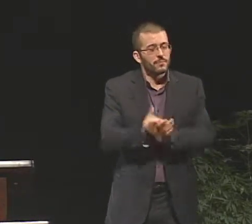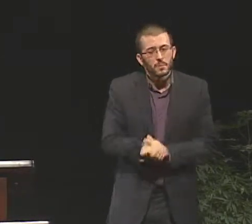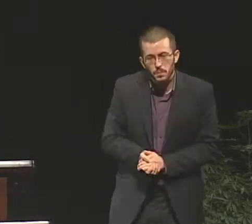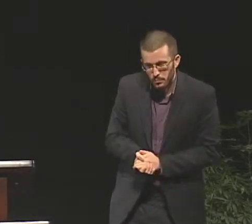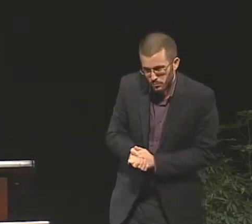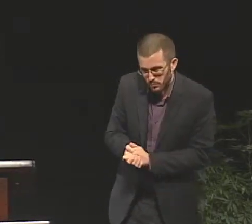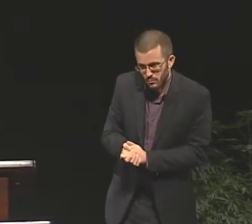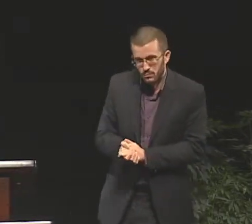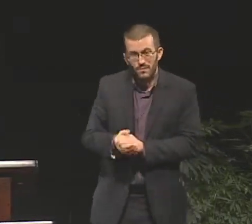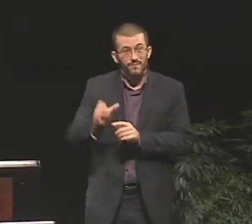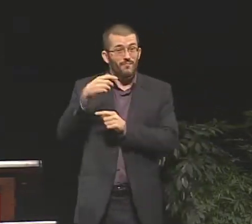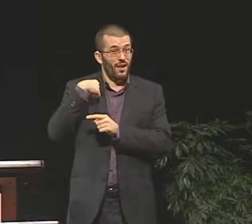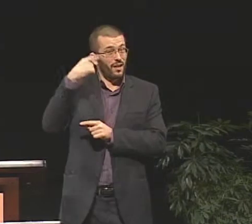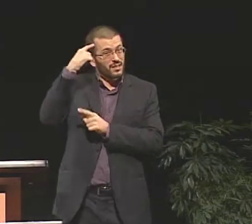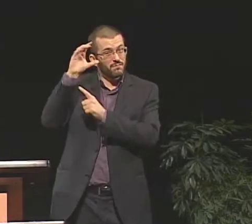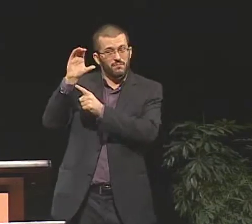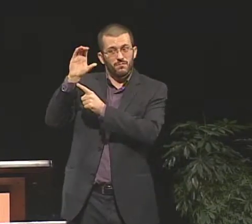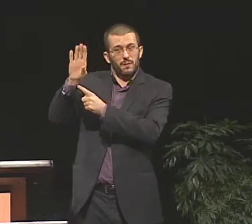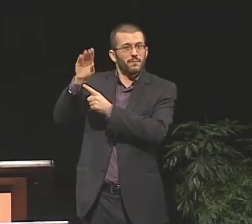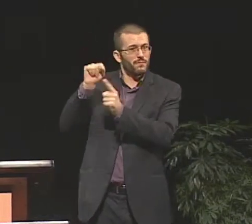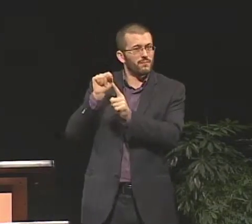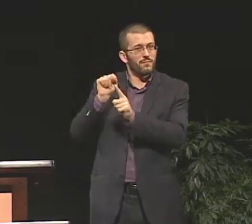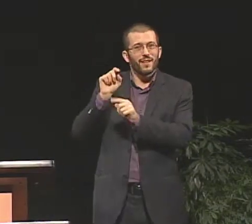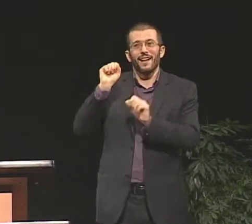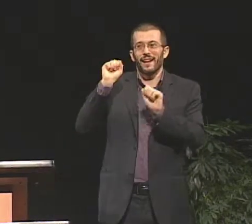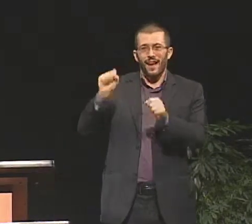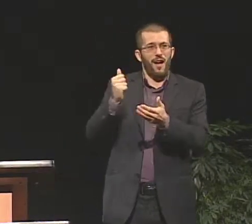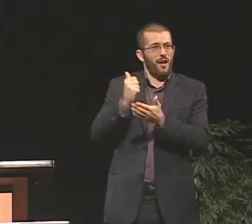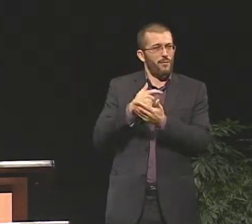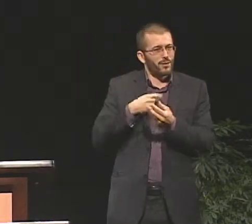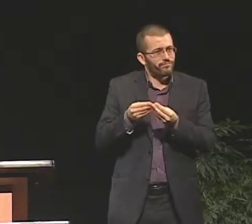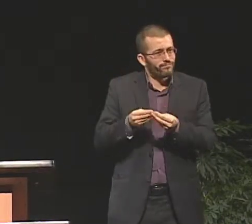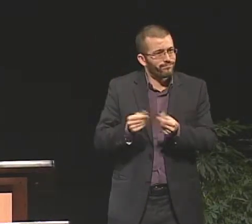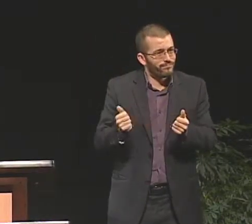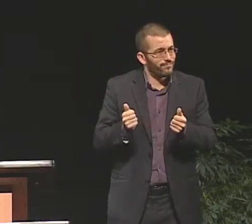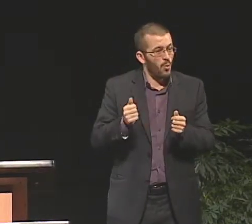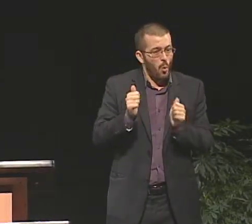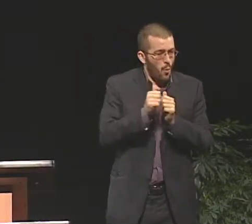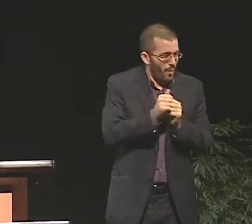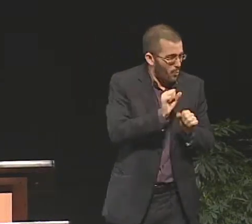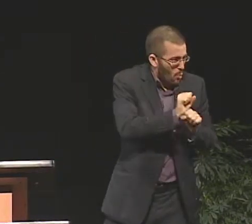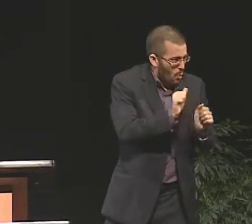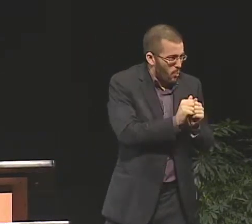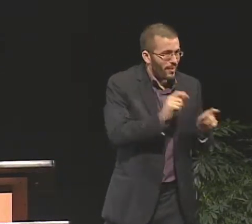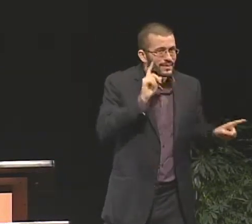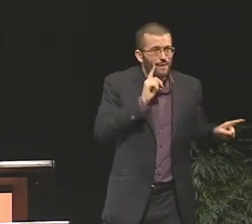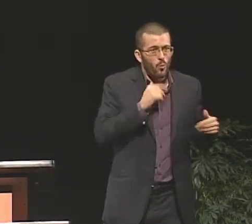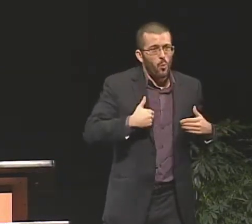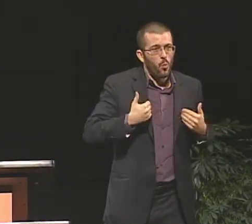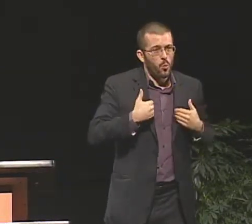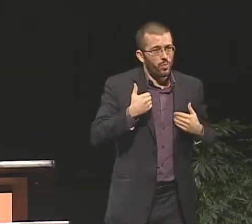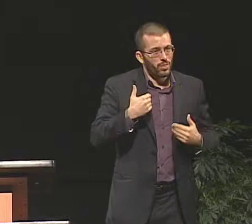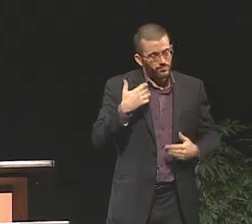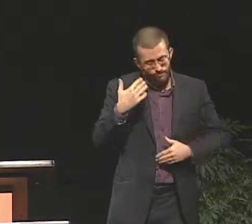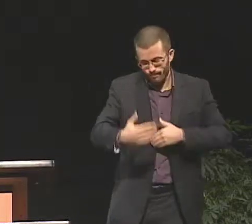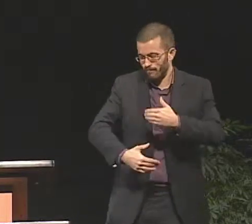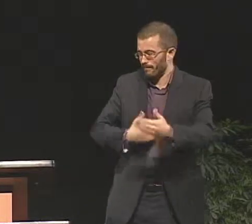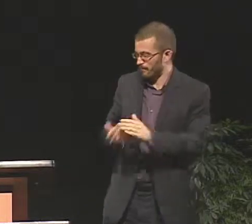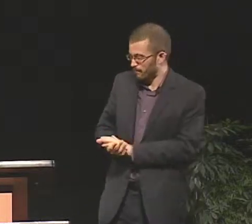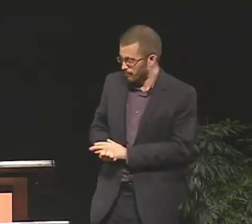work on overcoming these barriers. And I believe that capacity building is an approach that can be very effective. And we